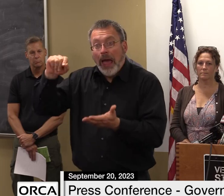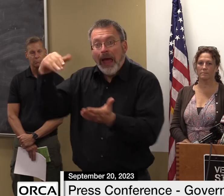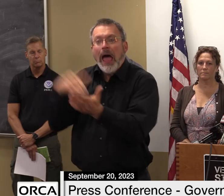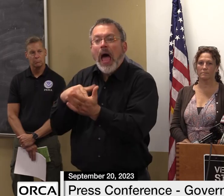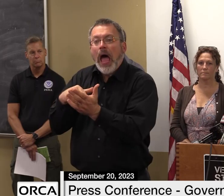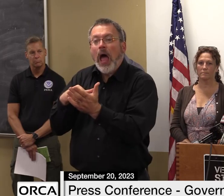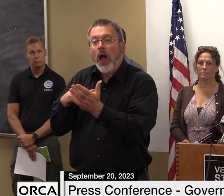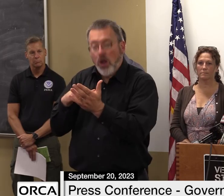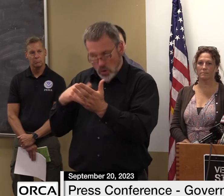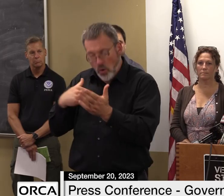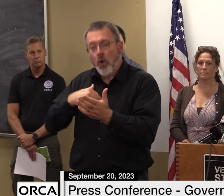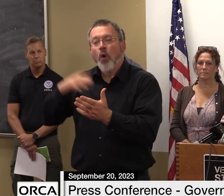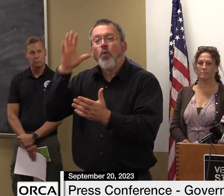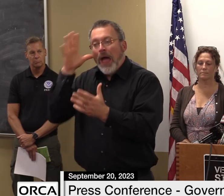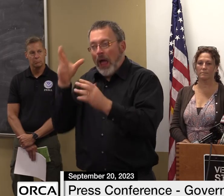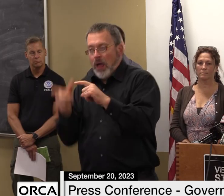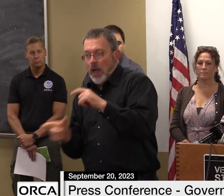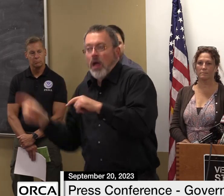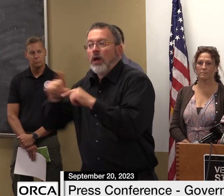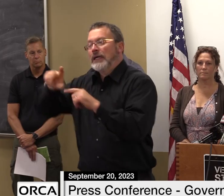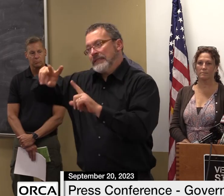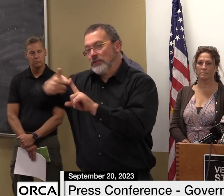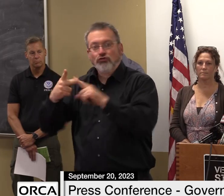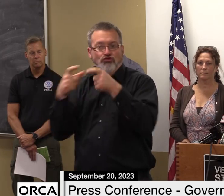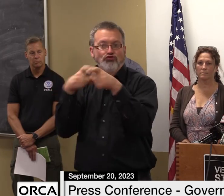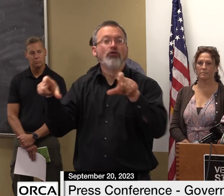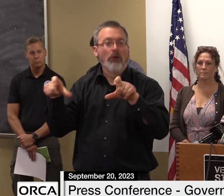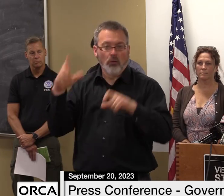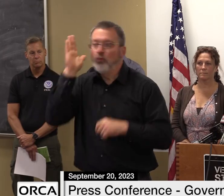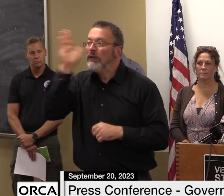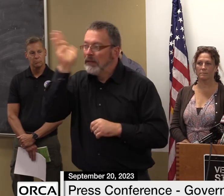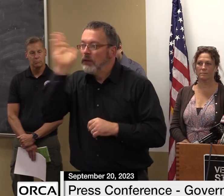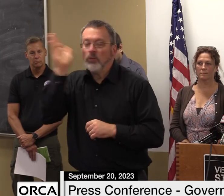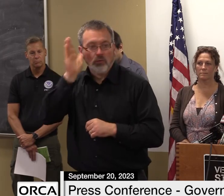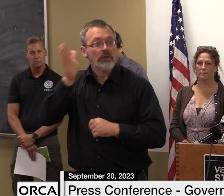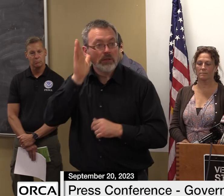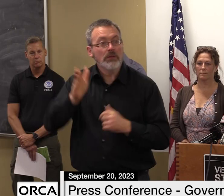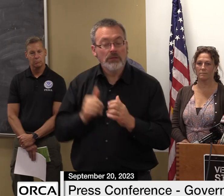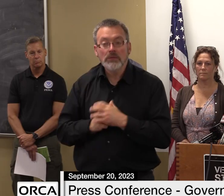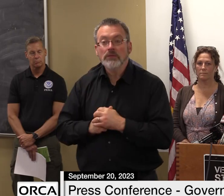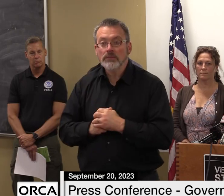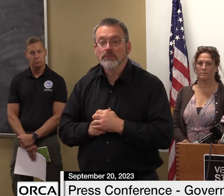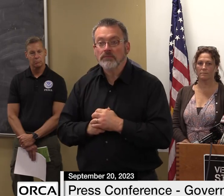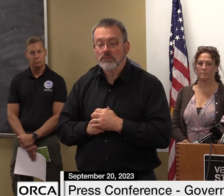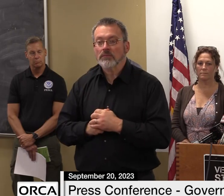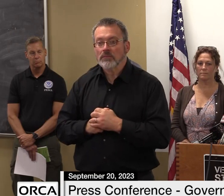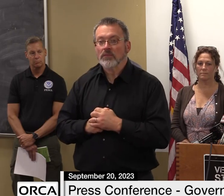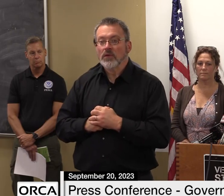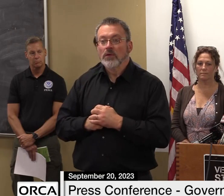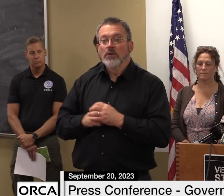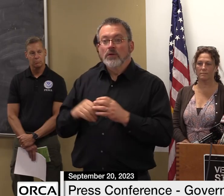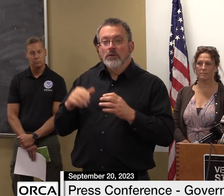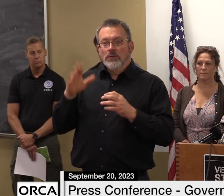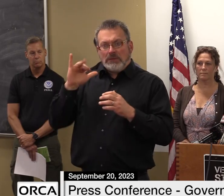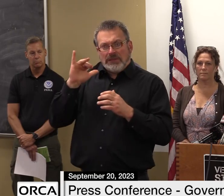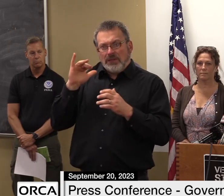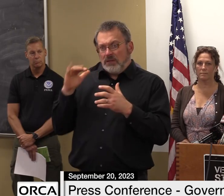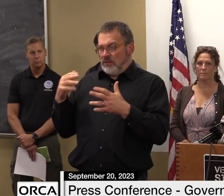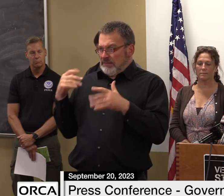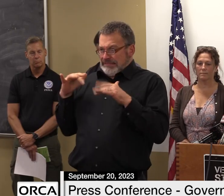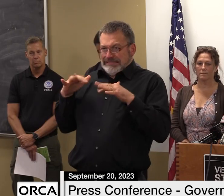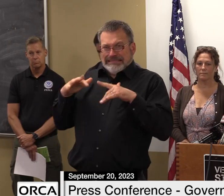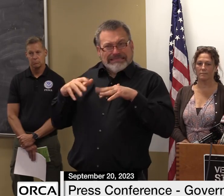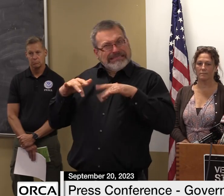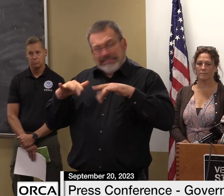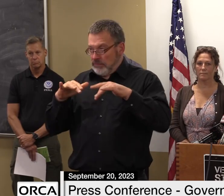check to cover the difference. When this program launched, as the governor said, it was less than a month after the floods. We wanted